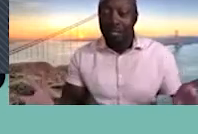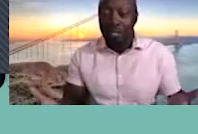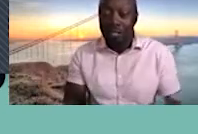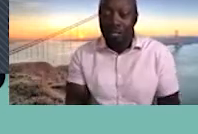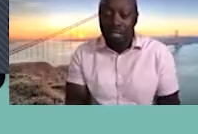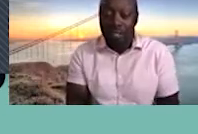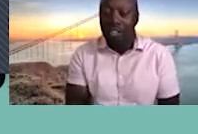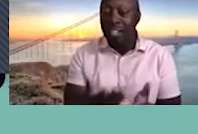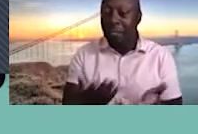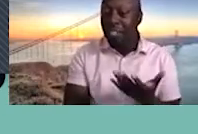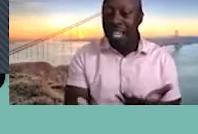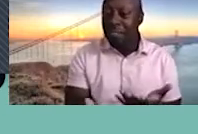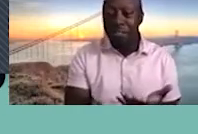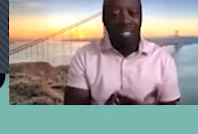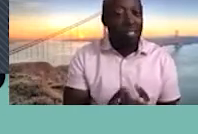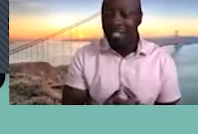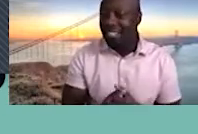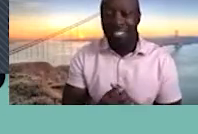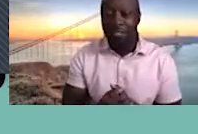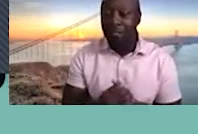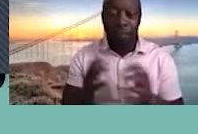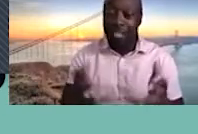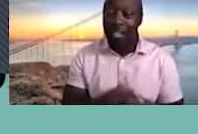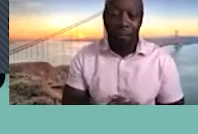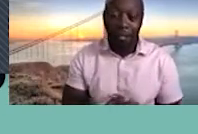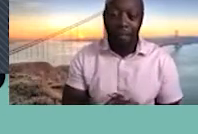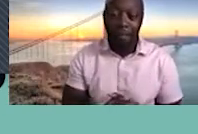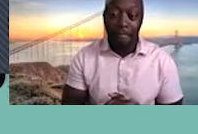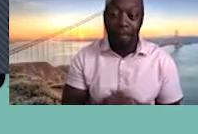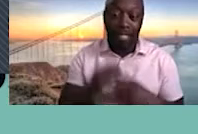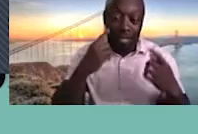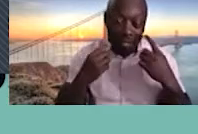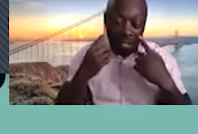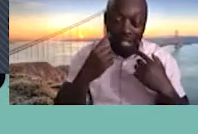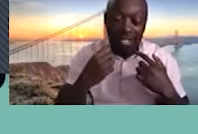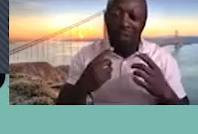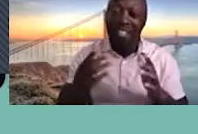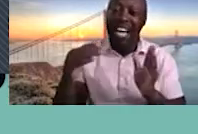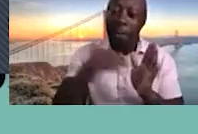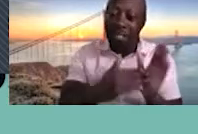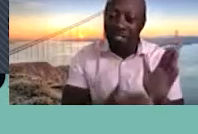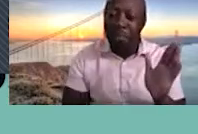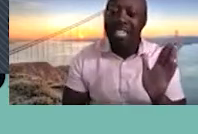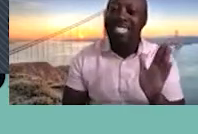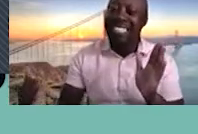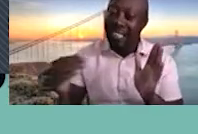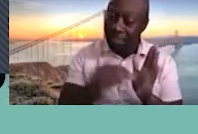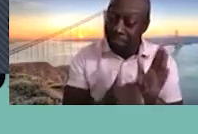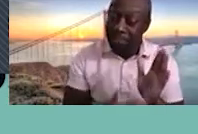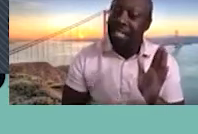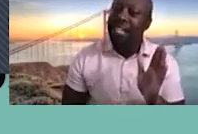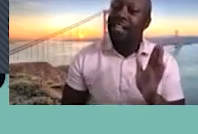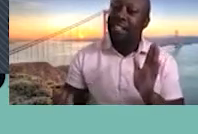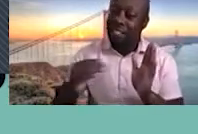Because they were trying to communicate with you and you weren't picking up on it. That's why they cry. So if that happens repeatedly,